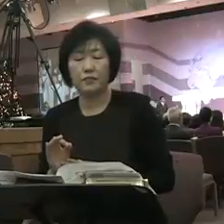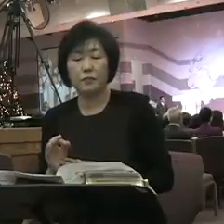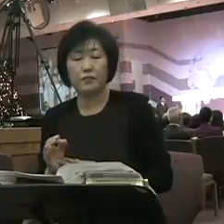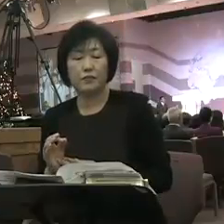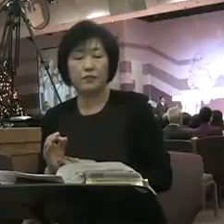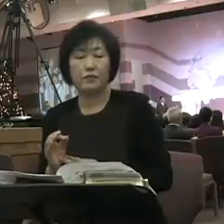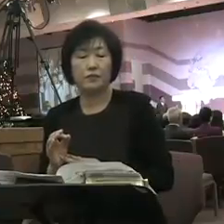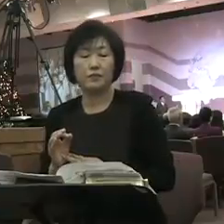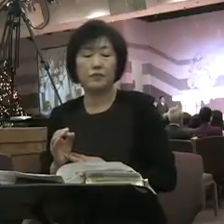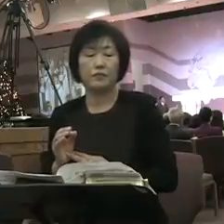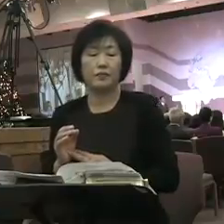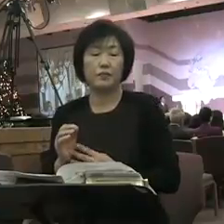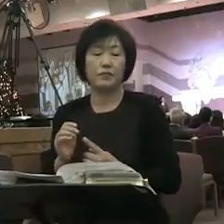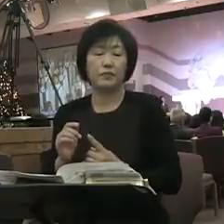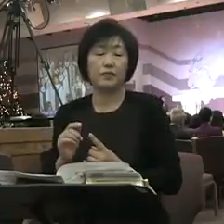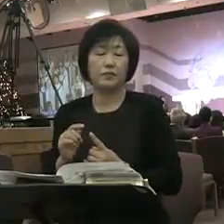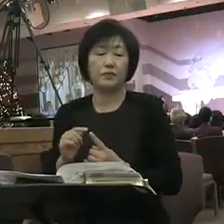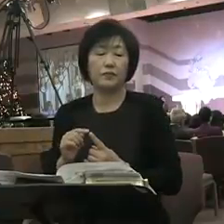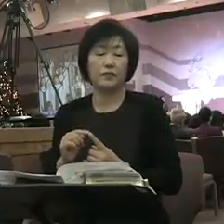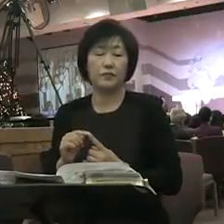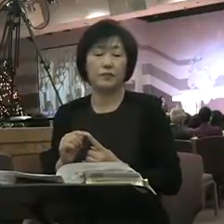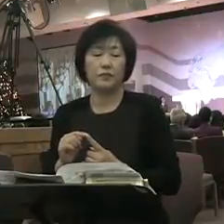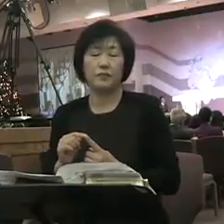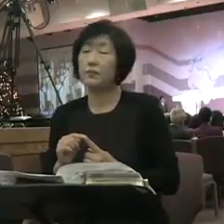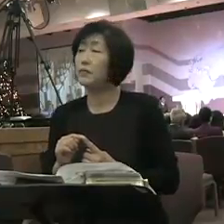gladness, to fill us with the